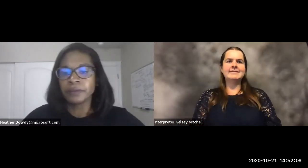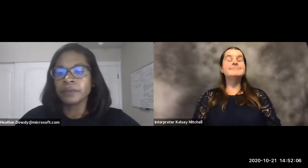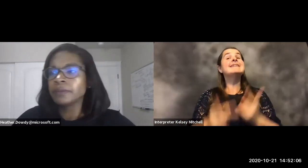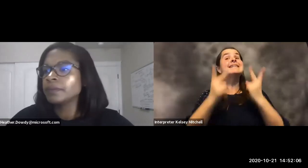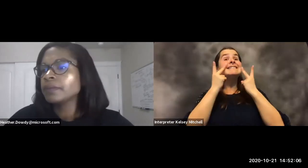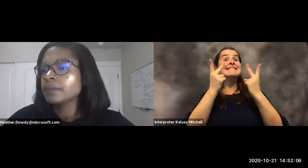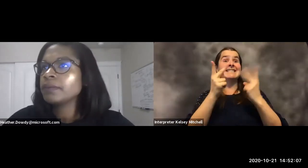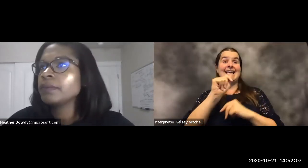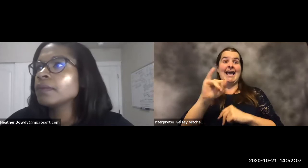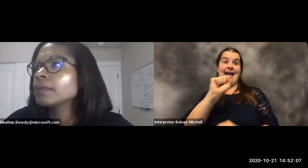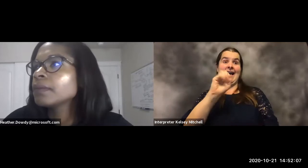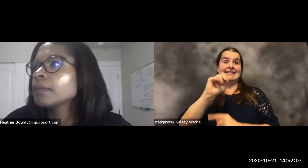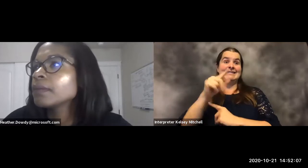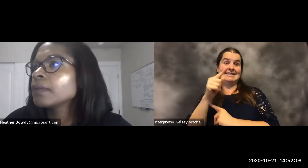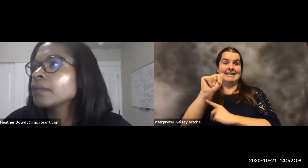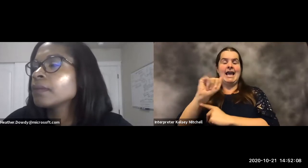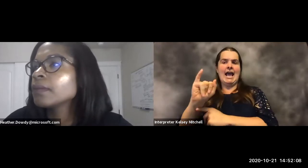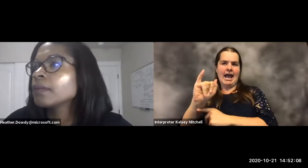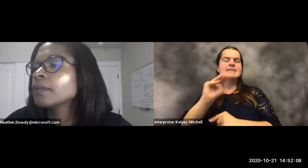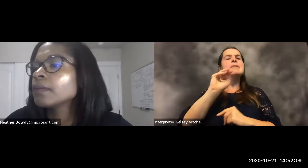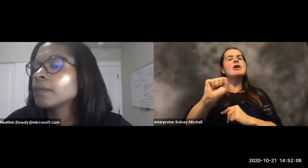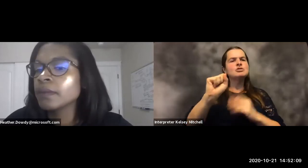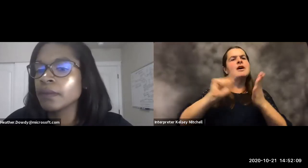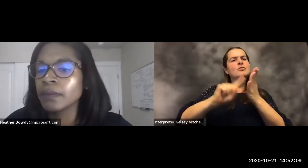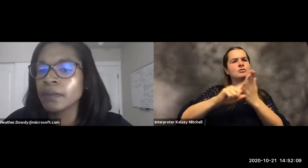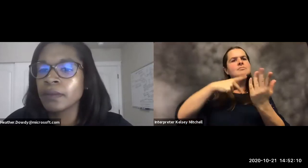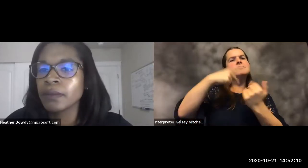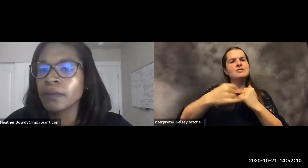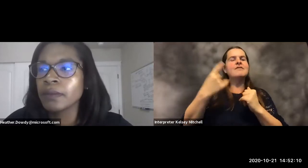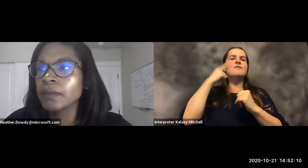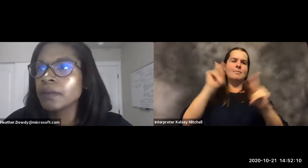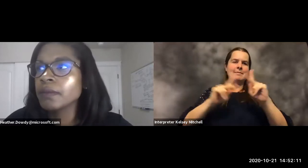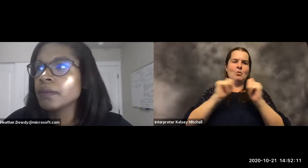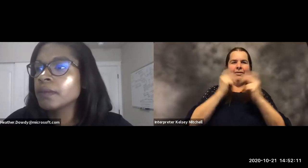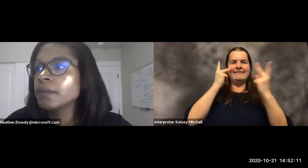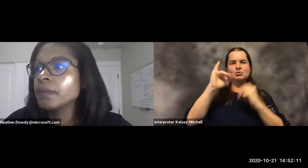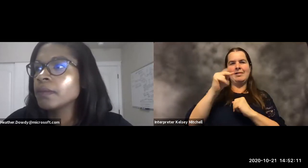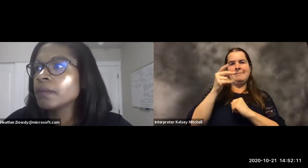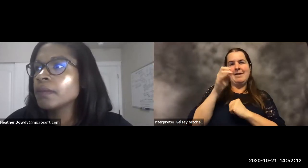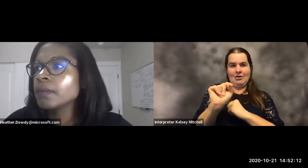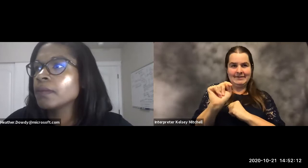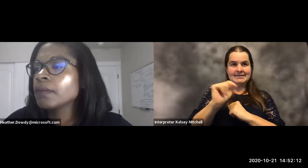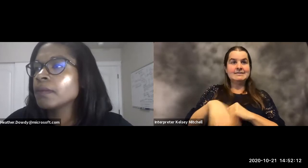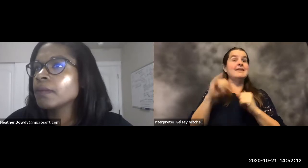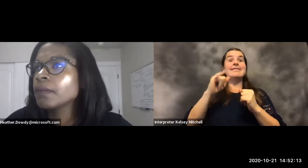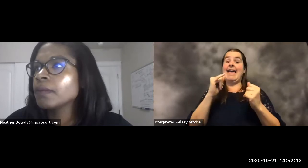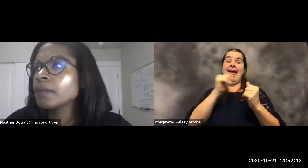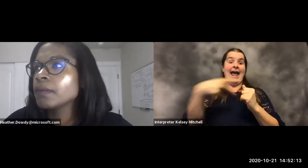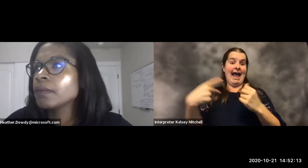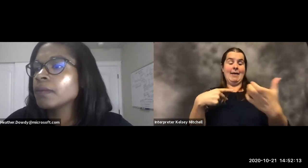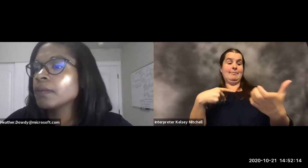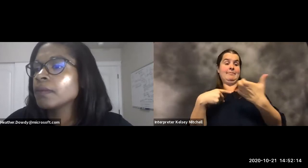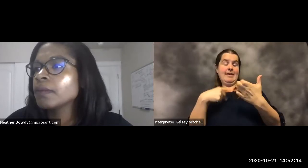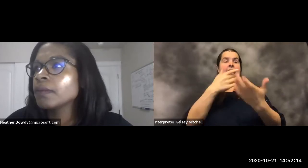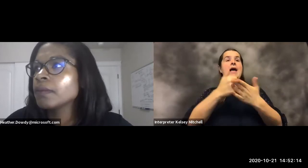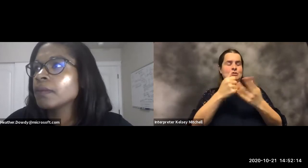a Microsoft research project for people with visual impairments. The app narrates the world around you by turning the visual world into